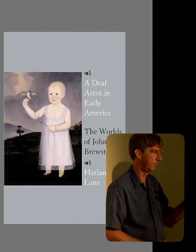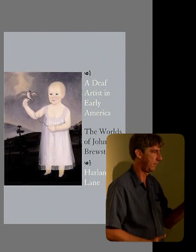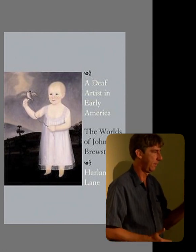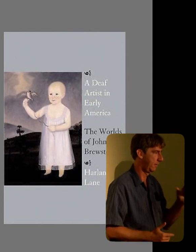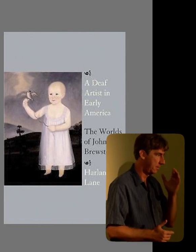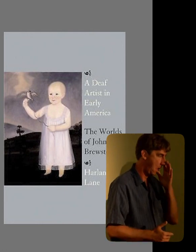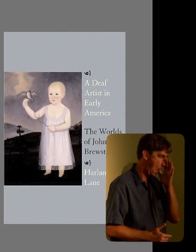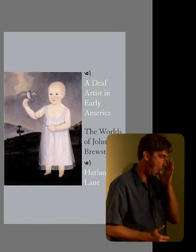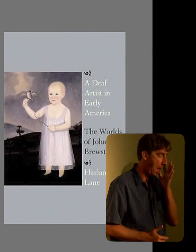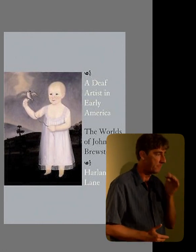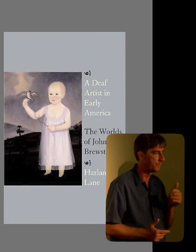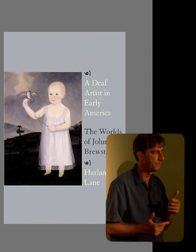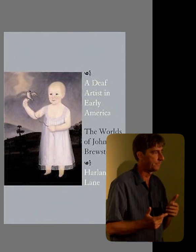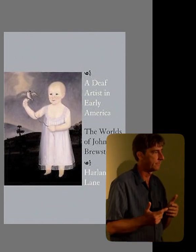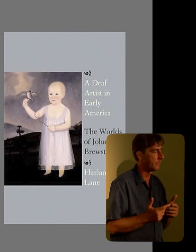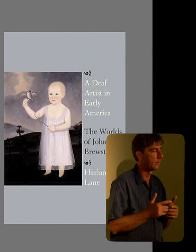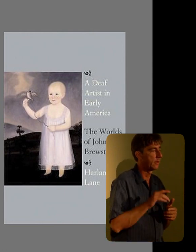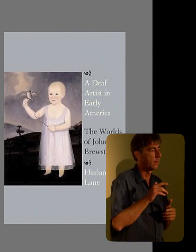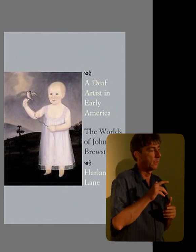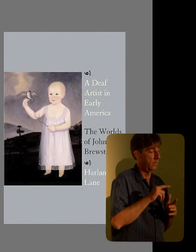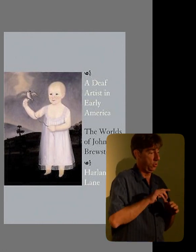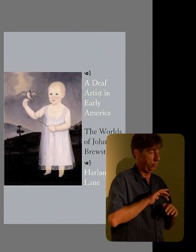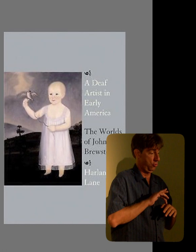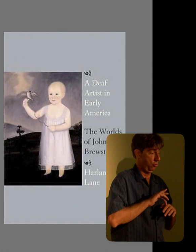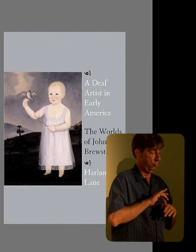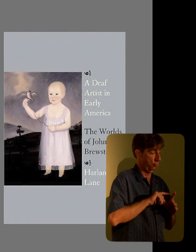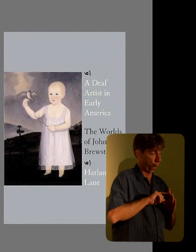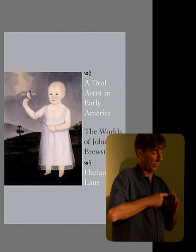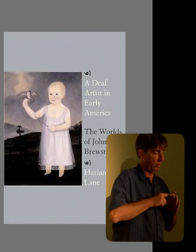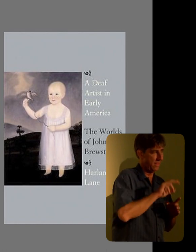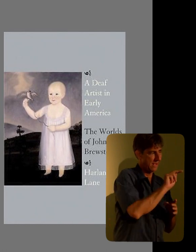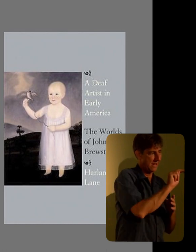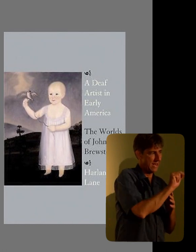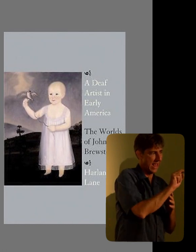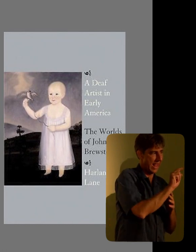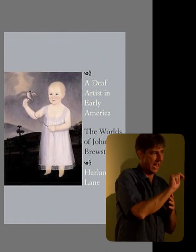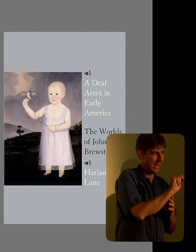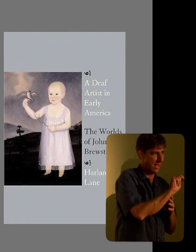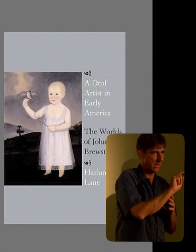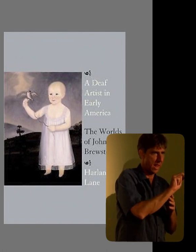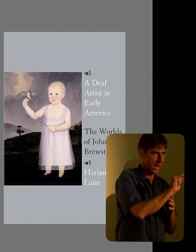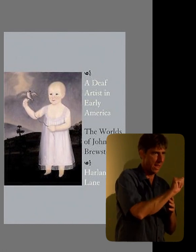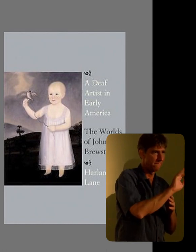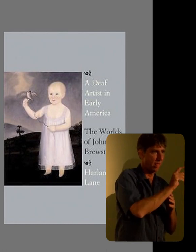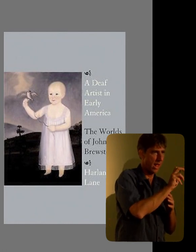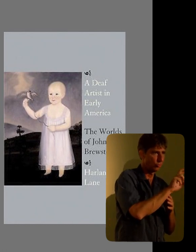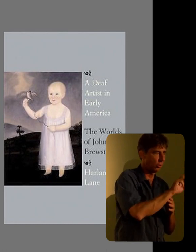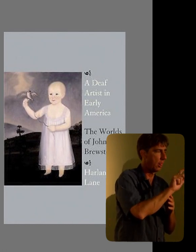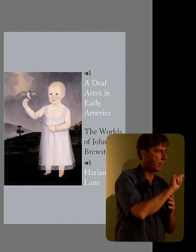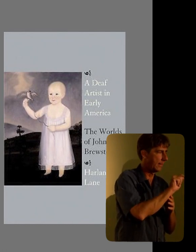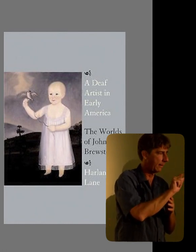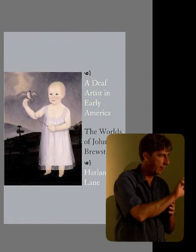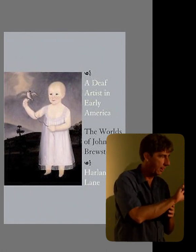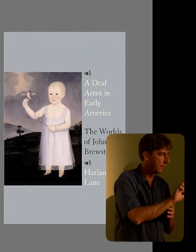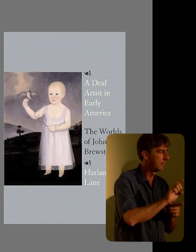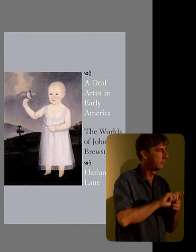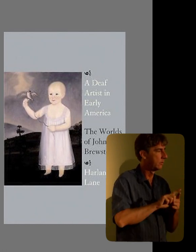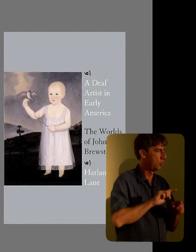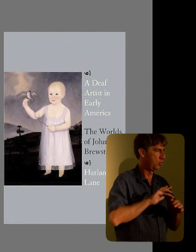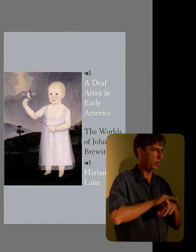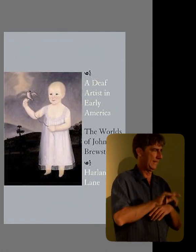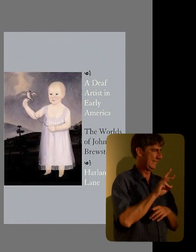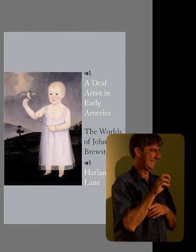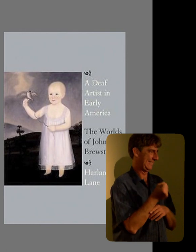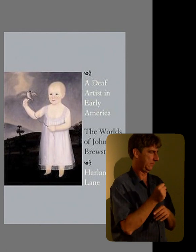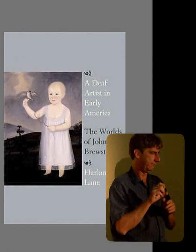the pioneering work on Brewster was done in the 1960s by Nina Fletcher Little, and she had identified 60 or 70 Brewster